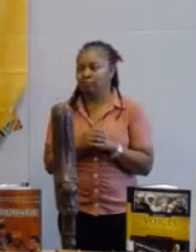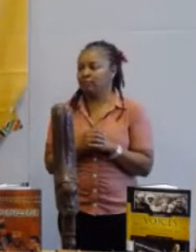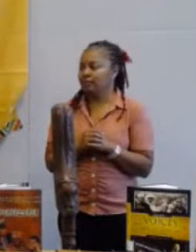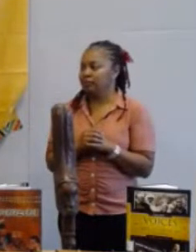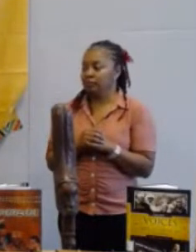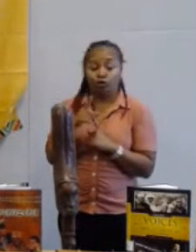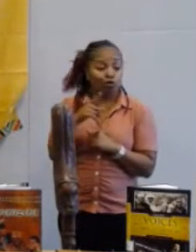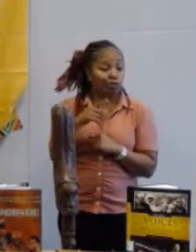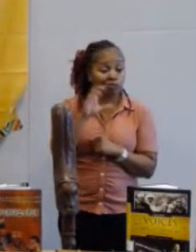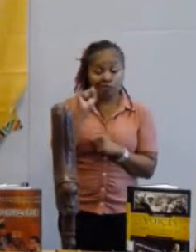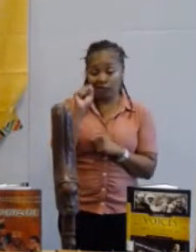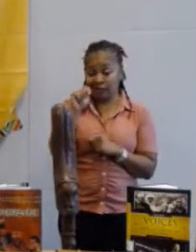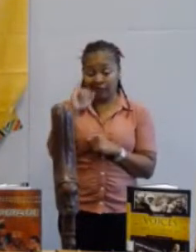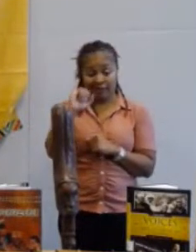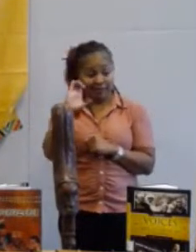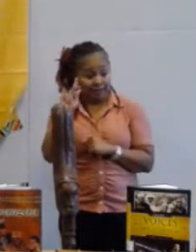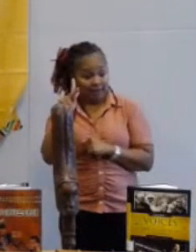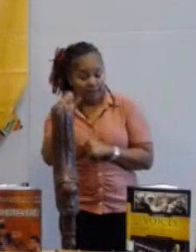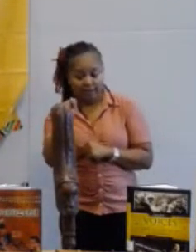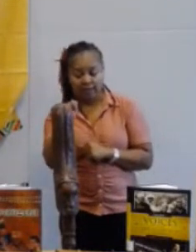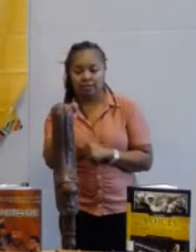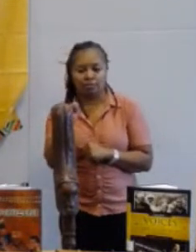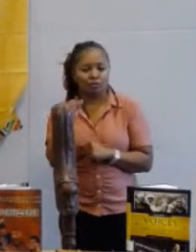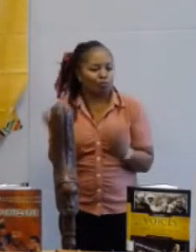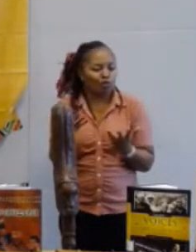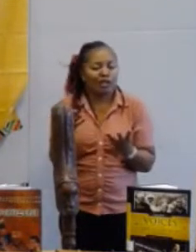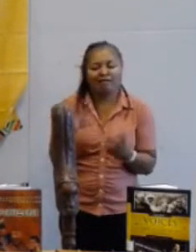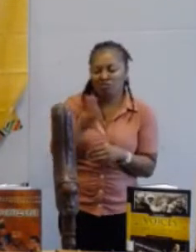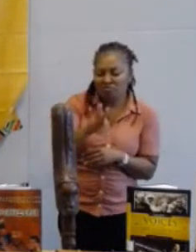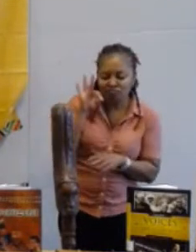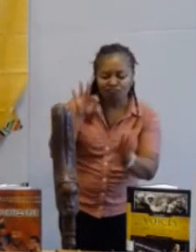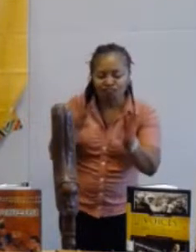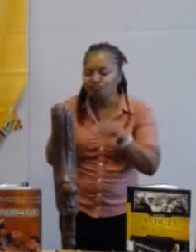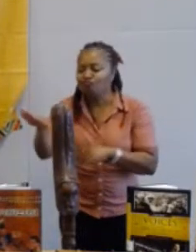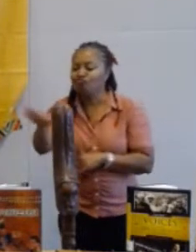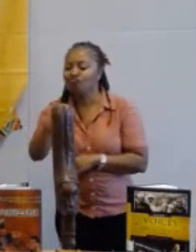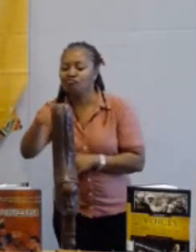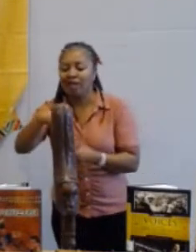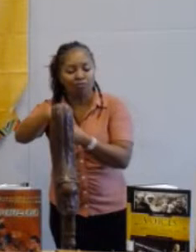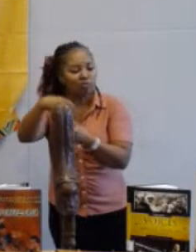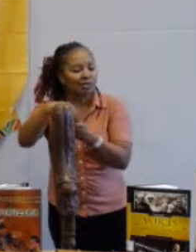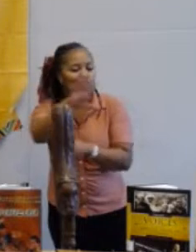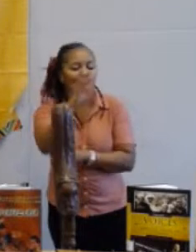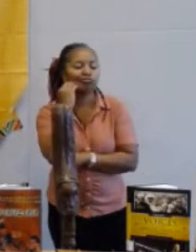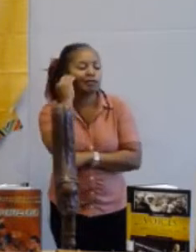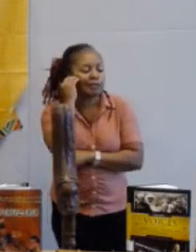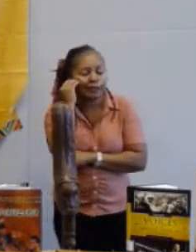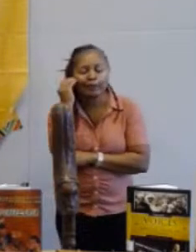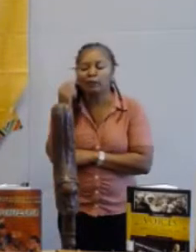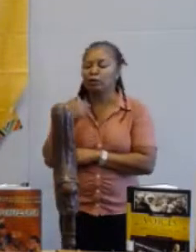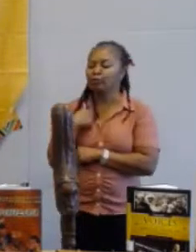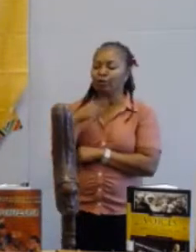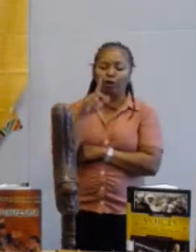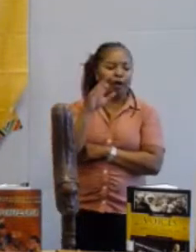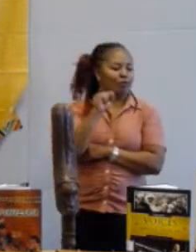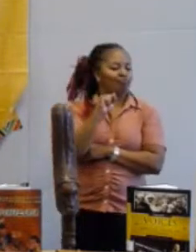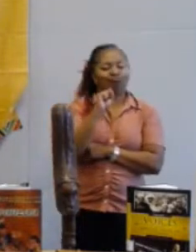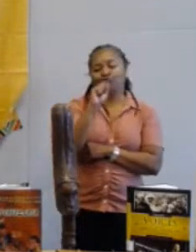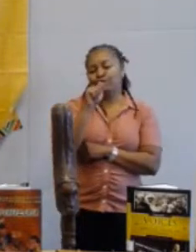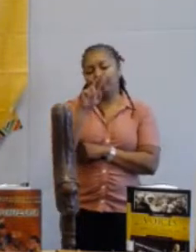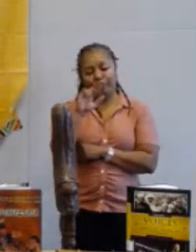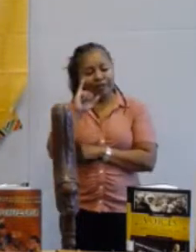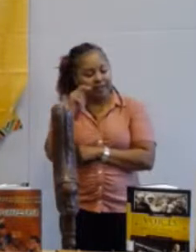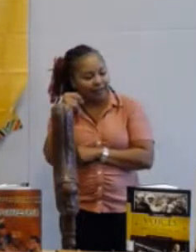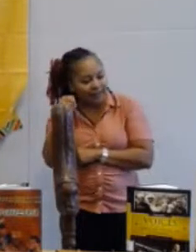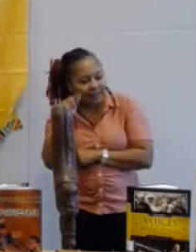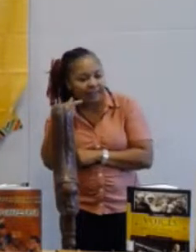use sticks. Anything you can find in your yard, you can probably find and string and make mats, but